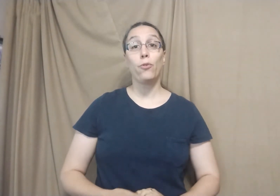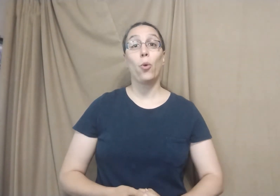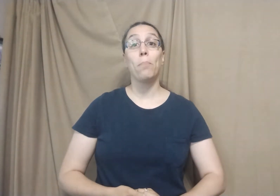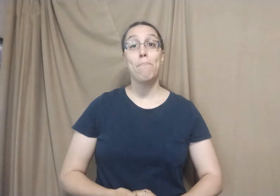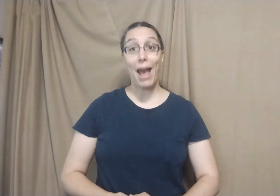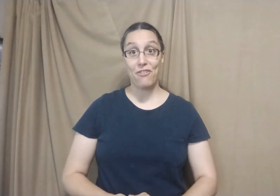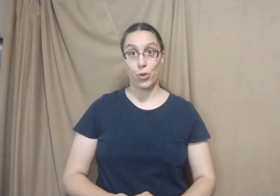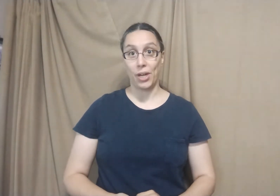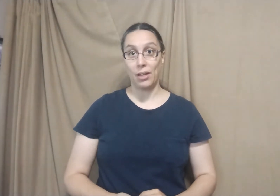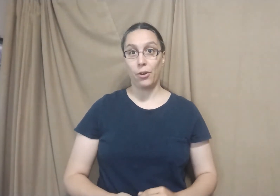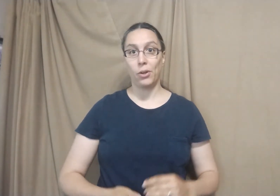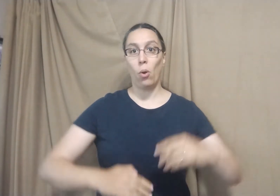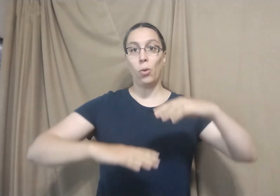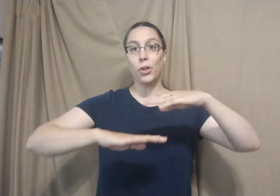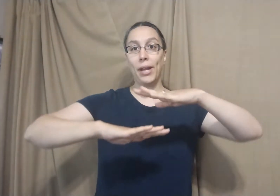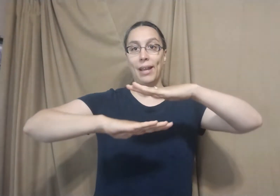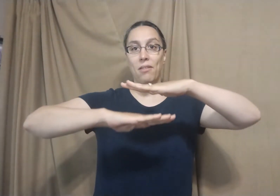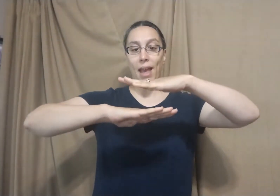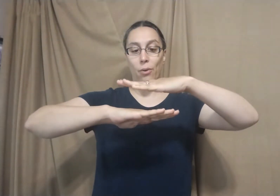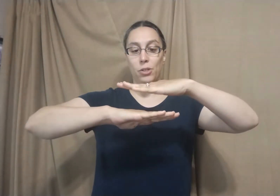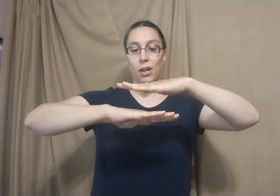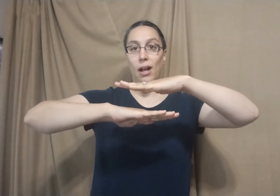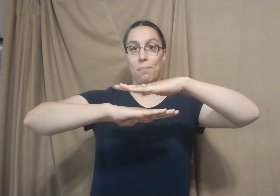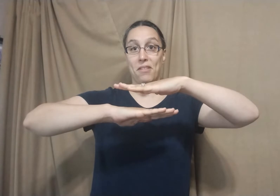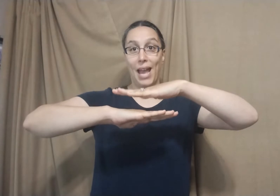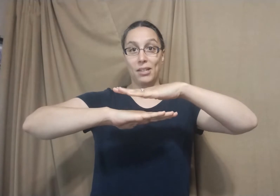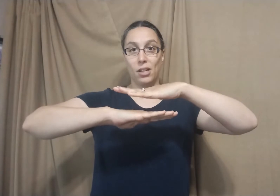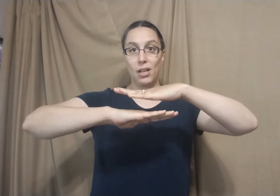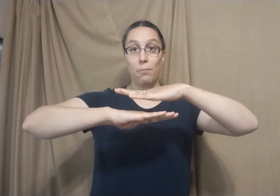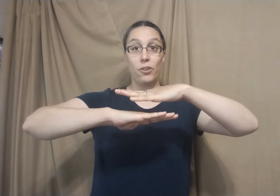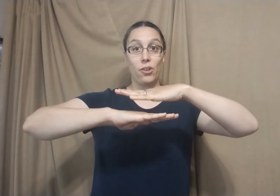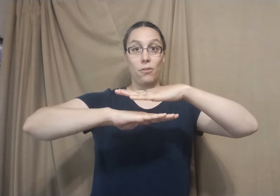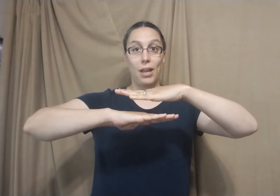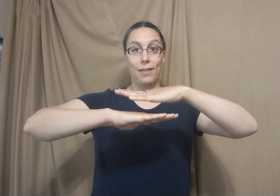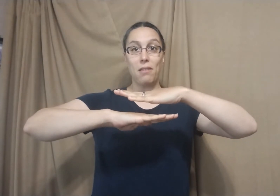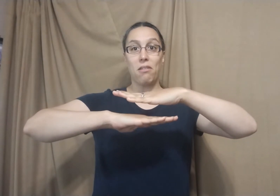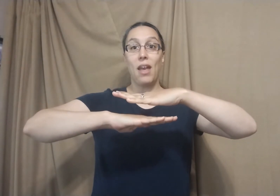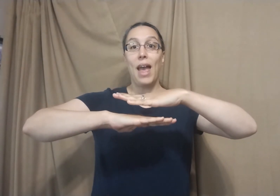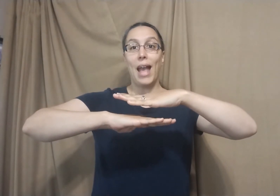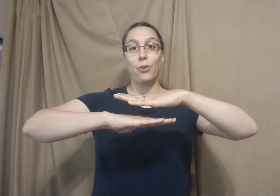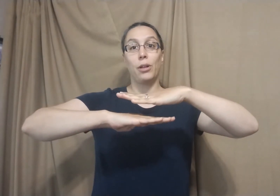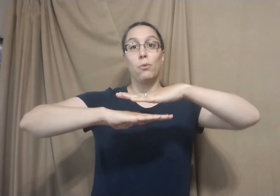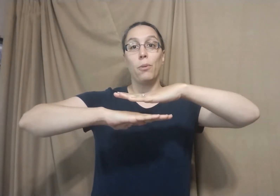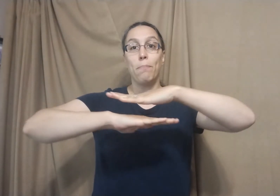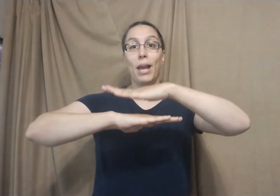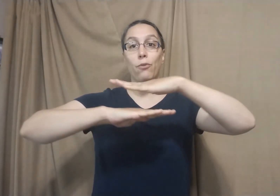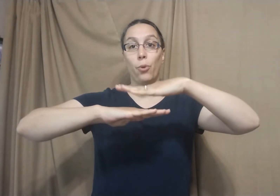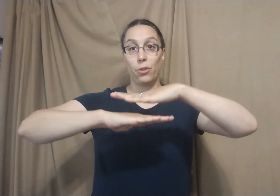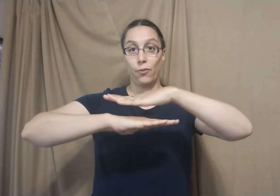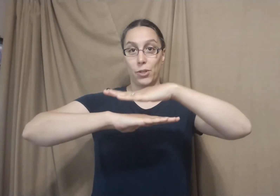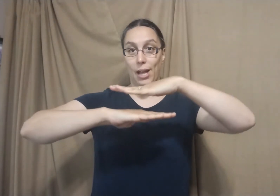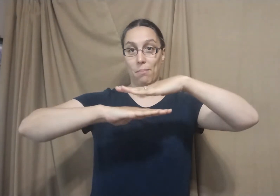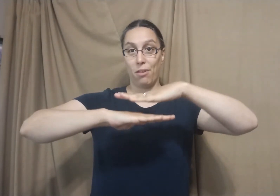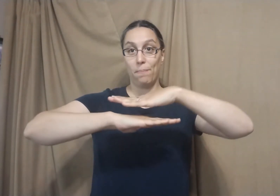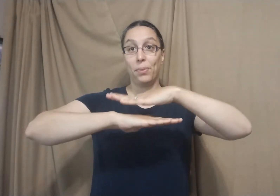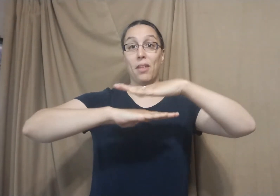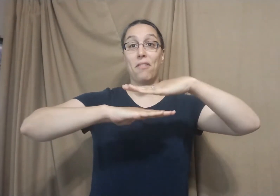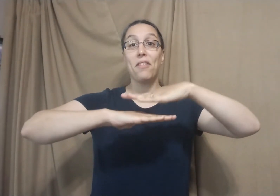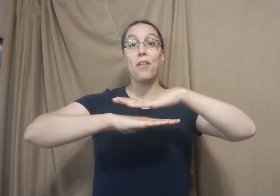for mastery. You're going to hold your hands out, stacked on top of each other like this, and you're going to move them back and forth a few times. This is the sign